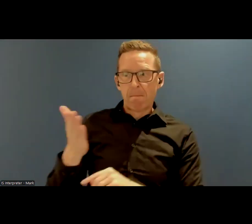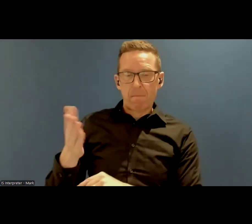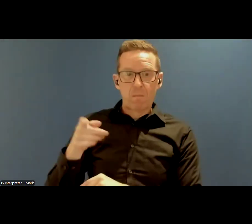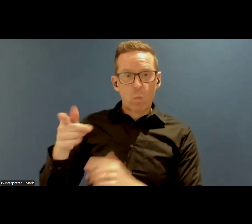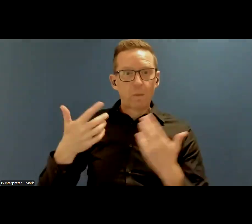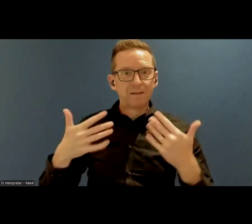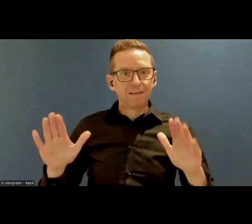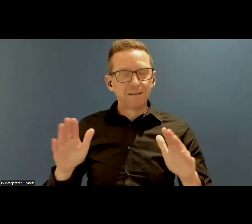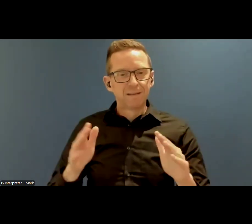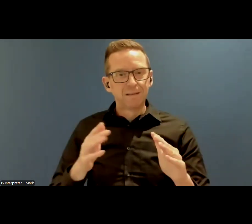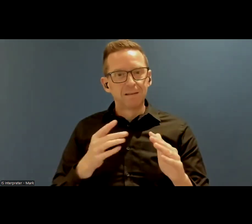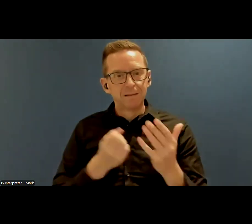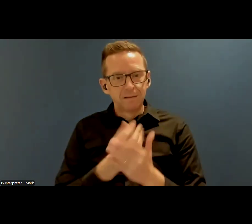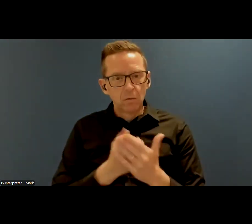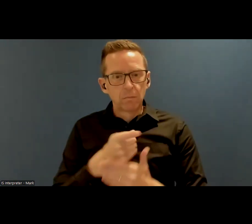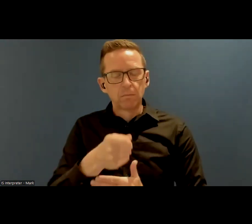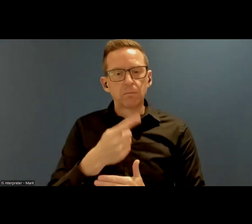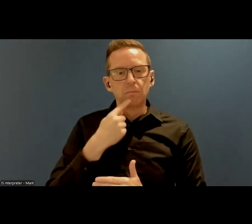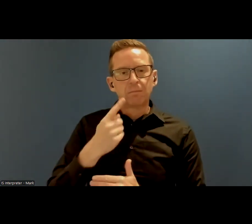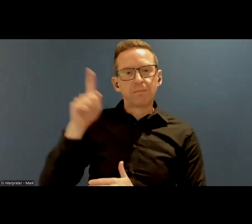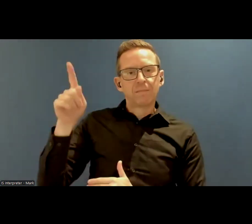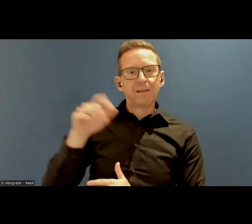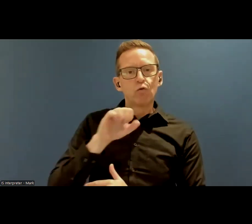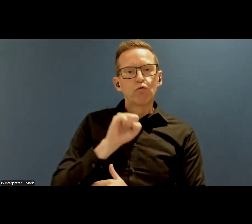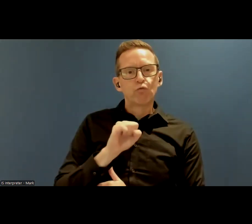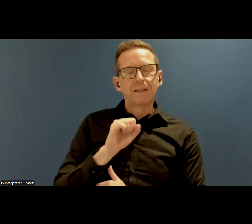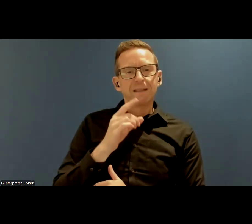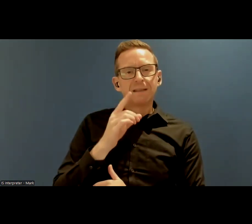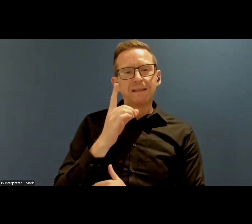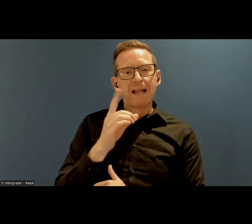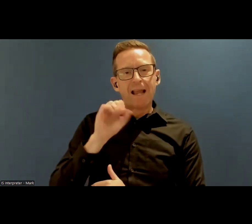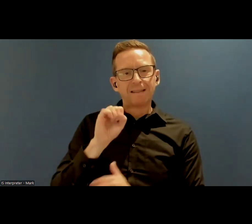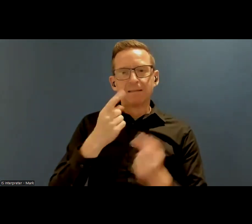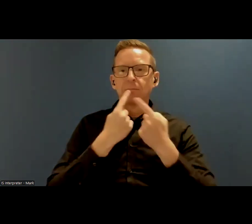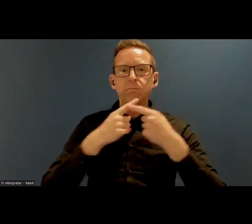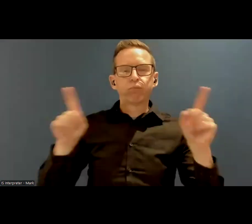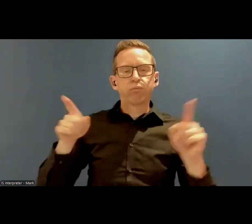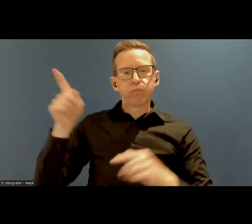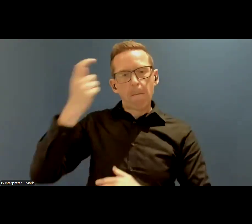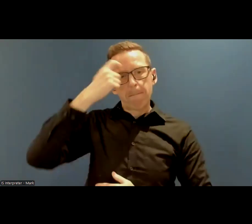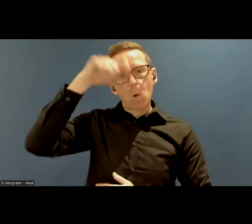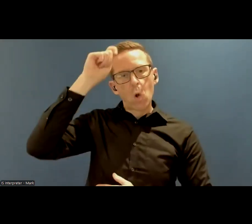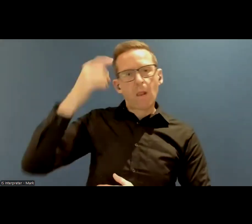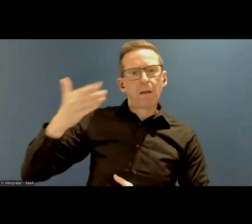the Amman-Berlin Declaration. I put the link in the chat for those of you hearing about this for the first time.